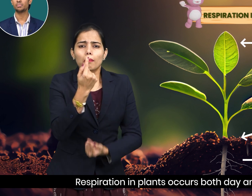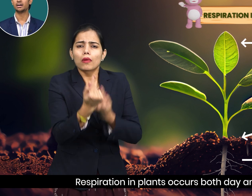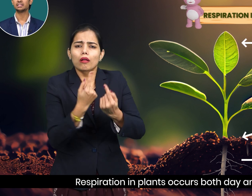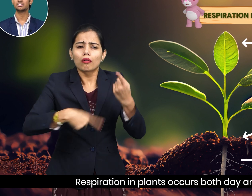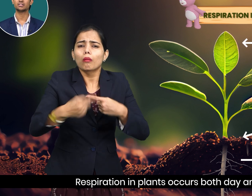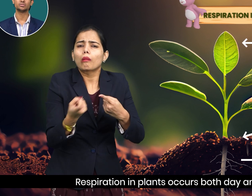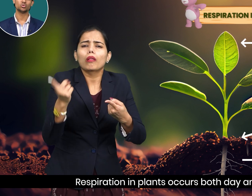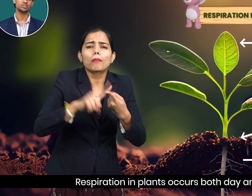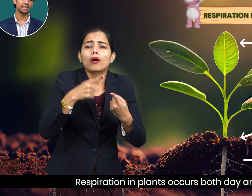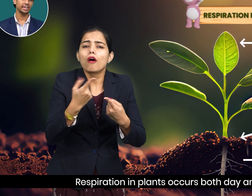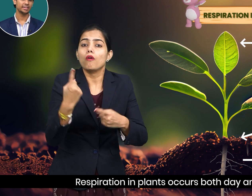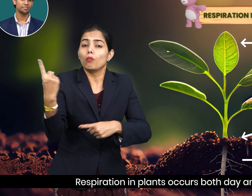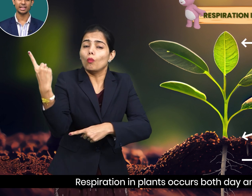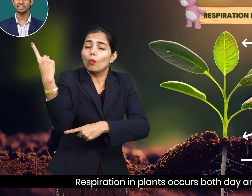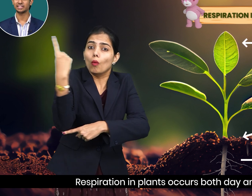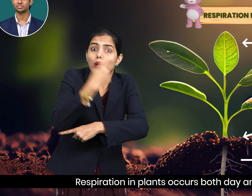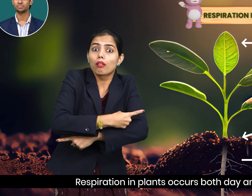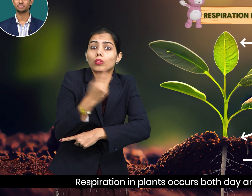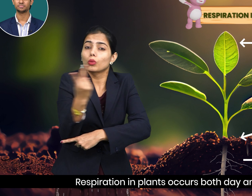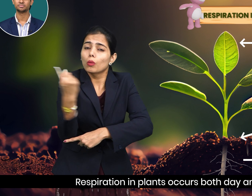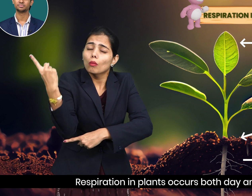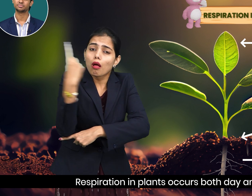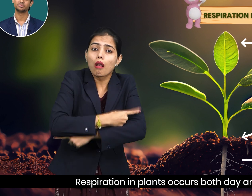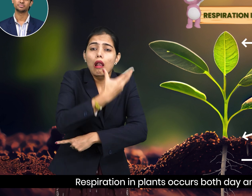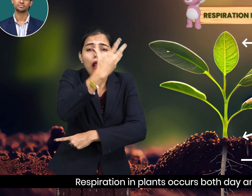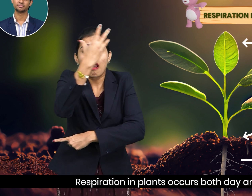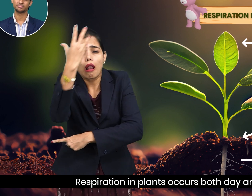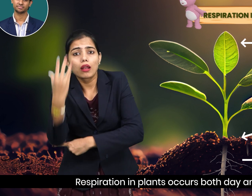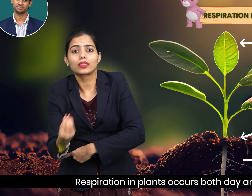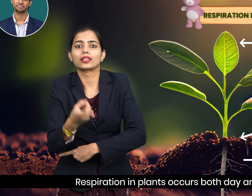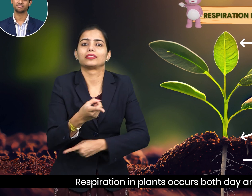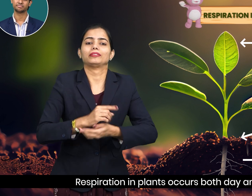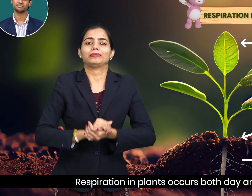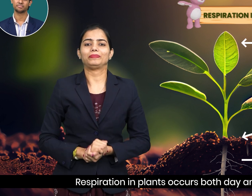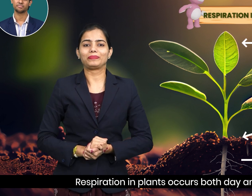Respiration in plants occur both day and night.